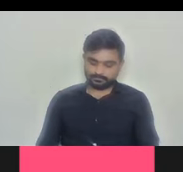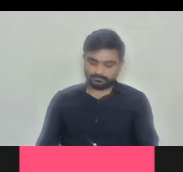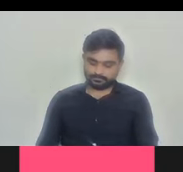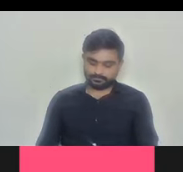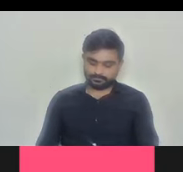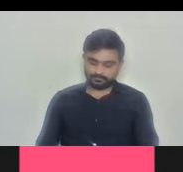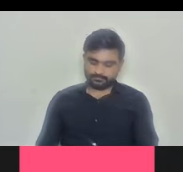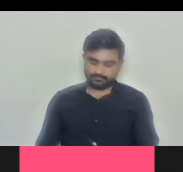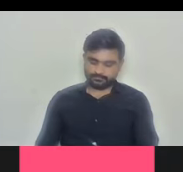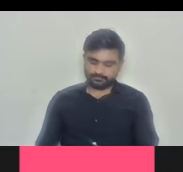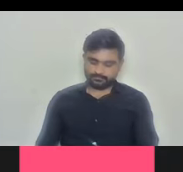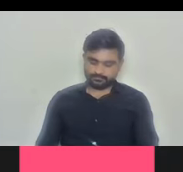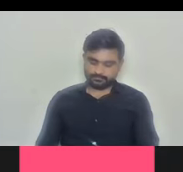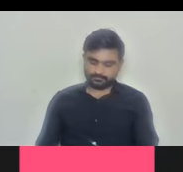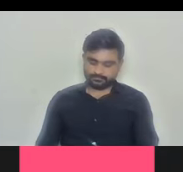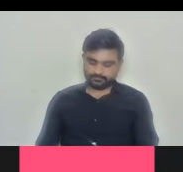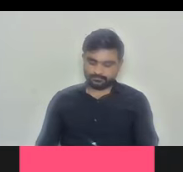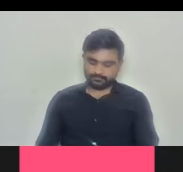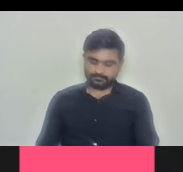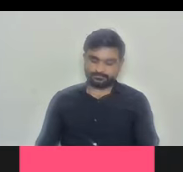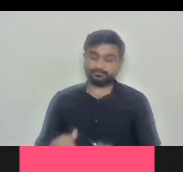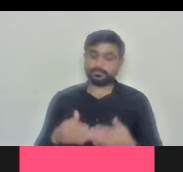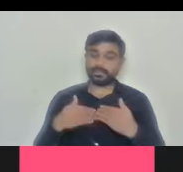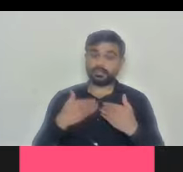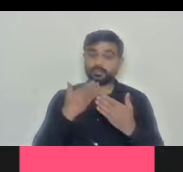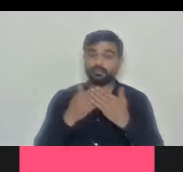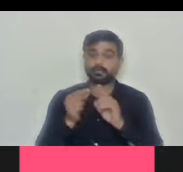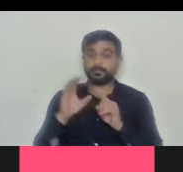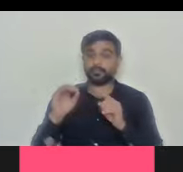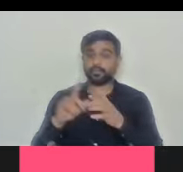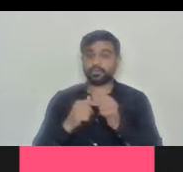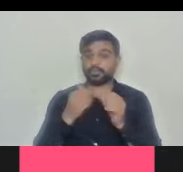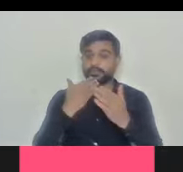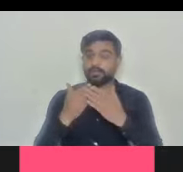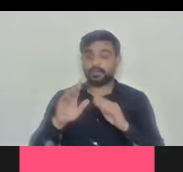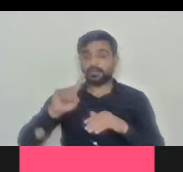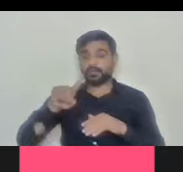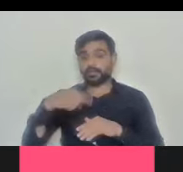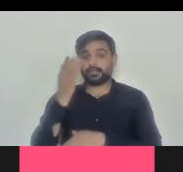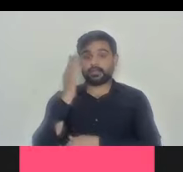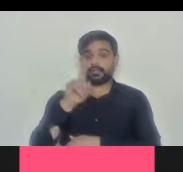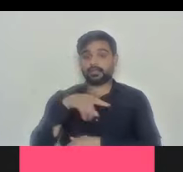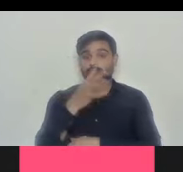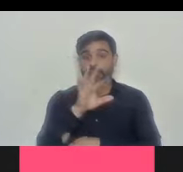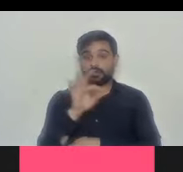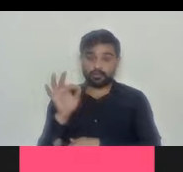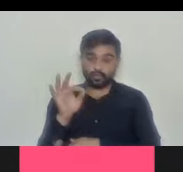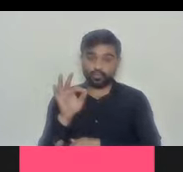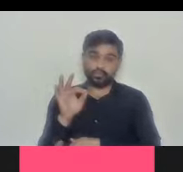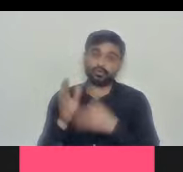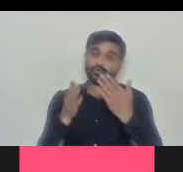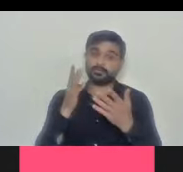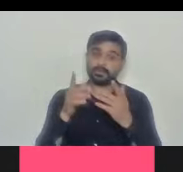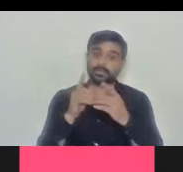Thank you, Pooja. I'm happy that you're finding it helpful. I'm sure the next session next week would be very,